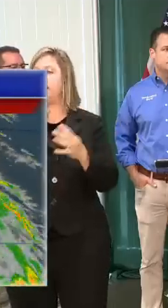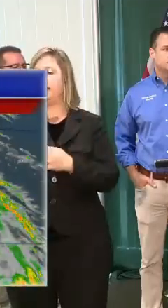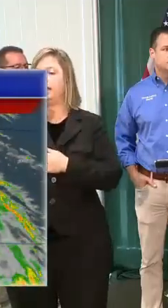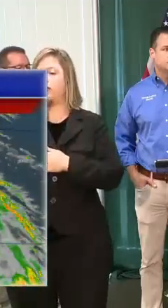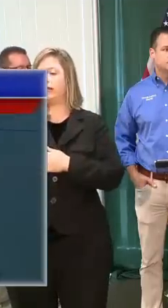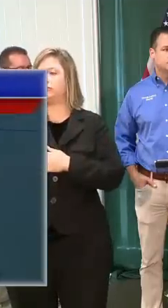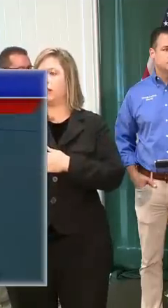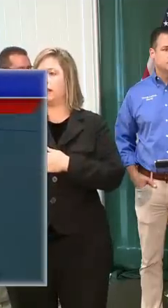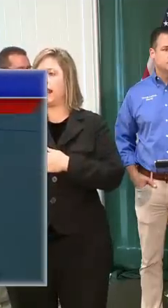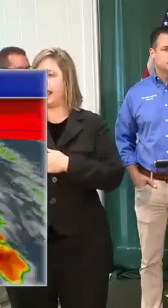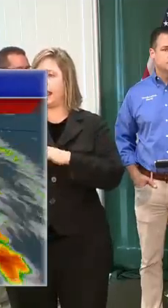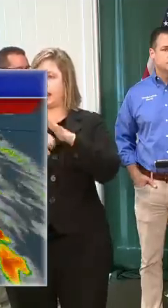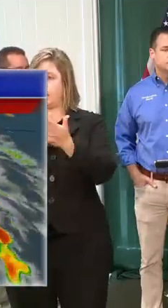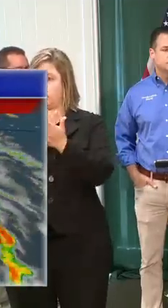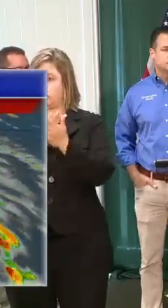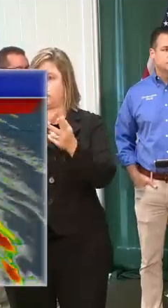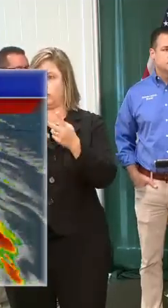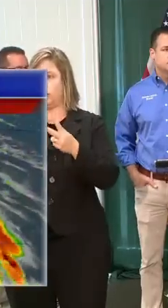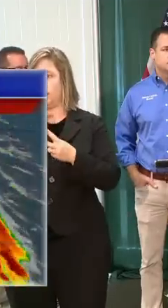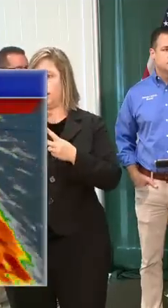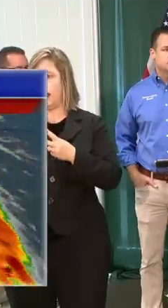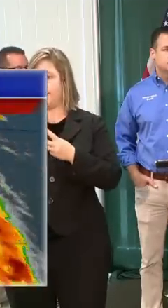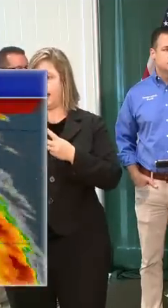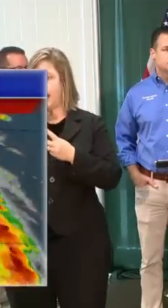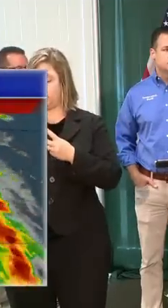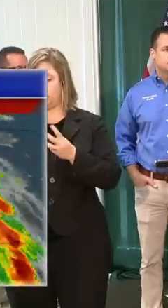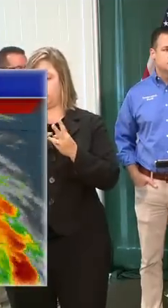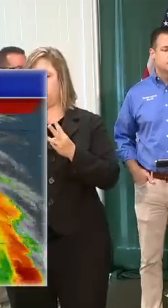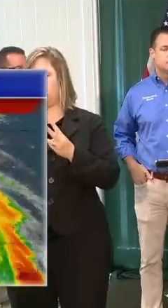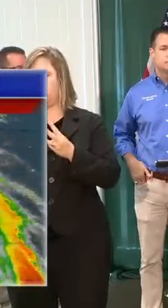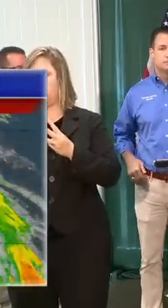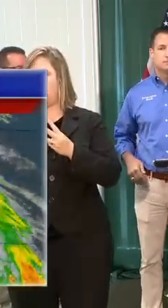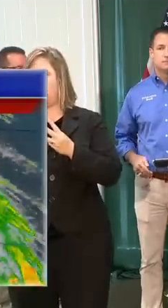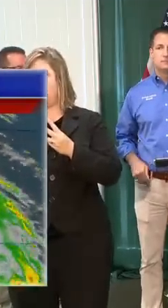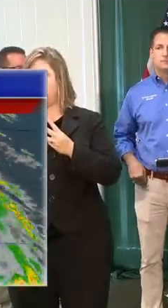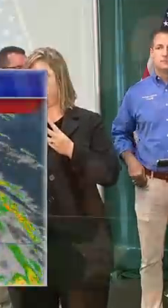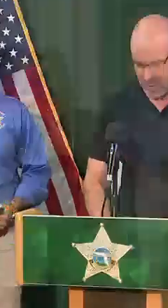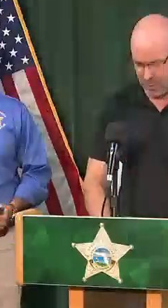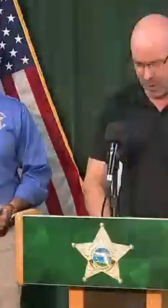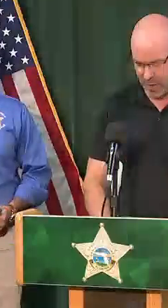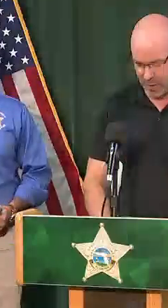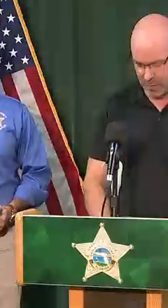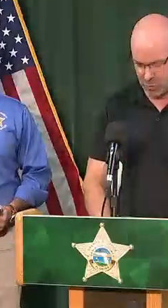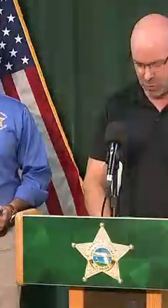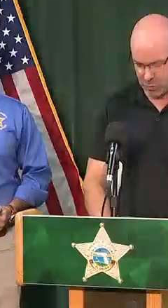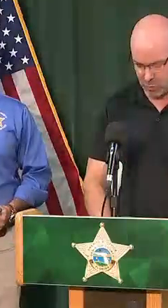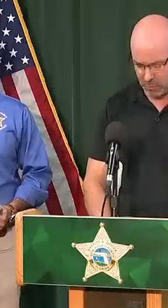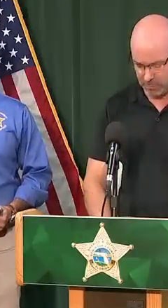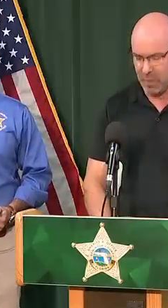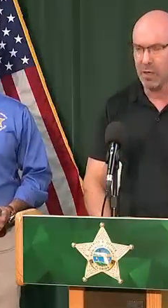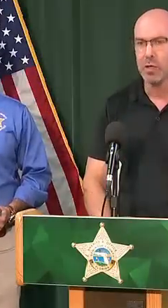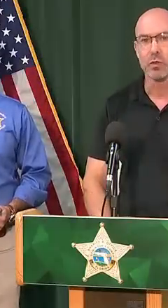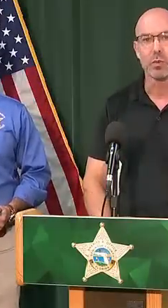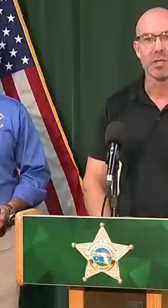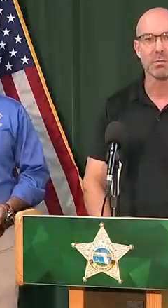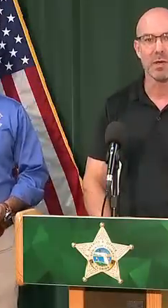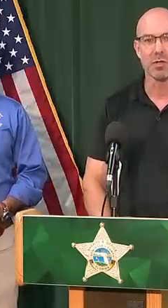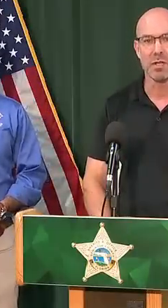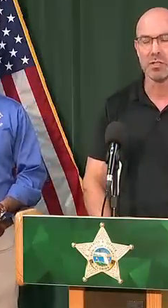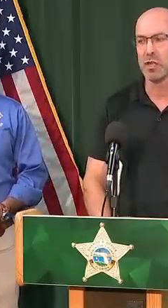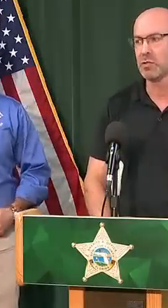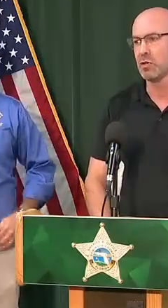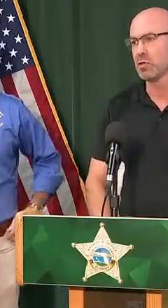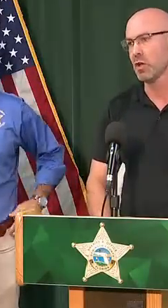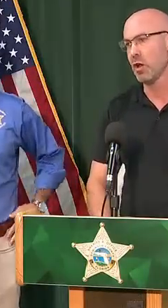Lake Elementary School, Lyman High School, Lawton Childs Middle School, and Midway Elementary School. The 3